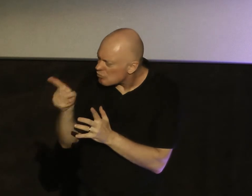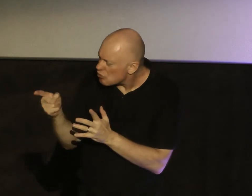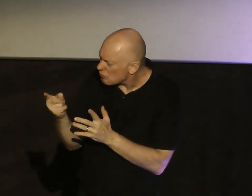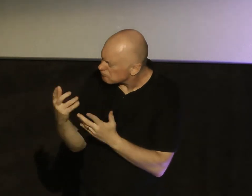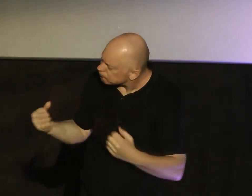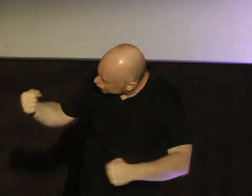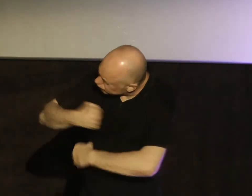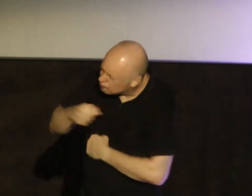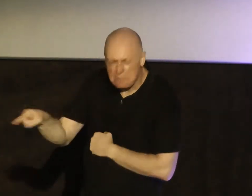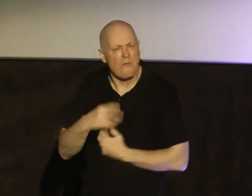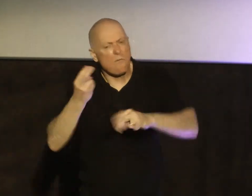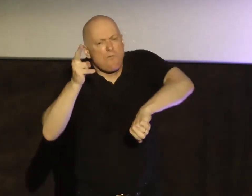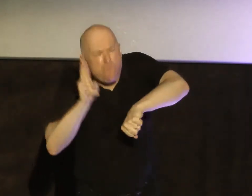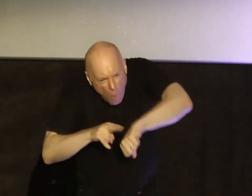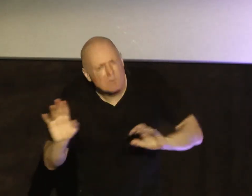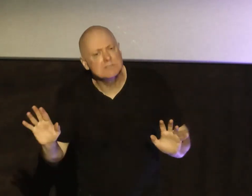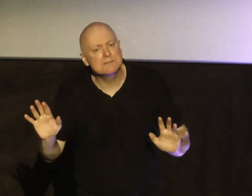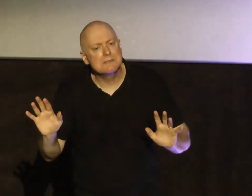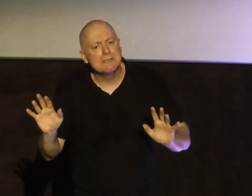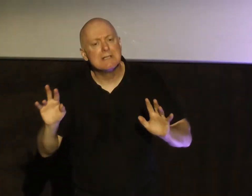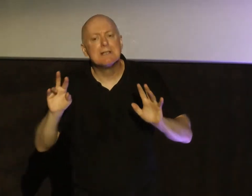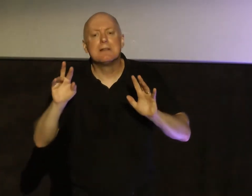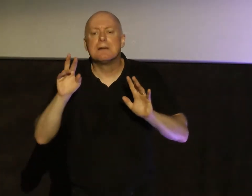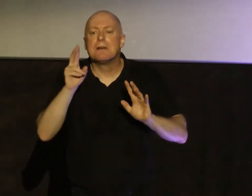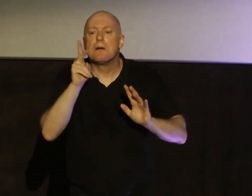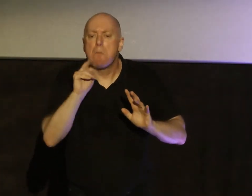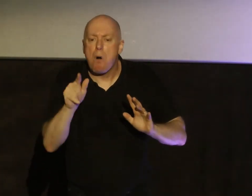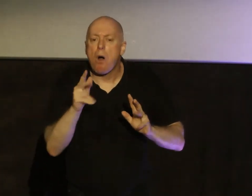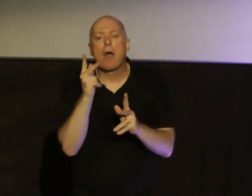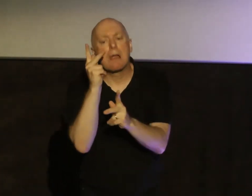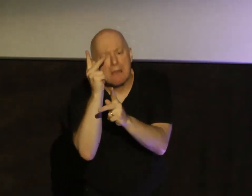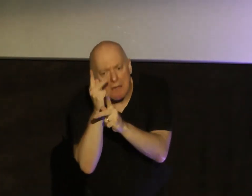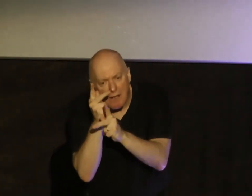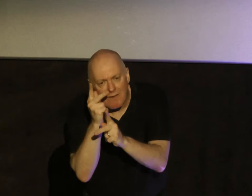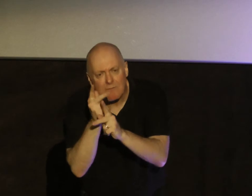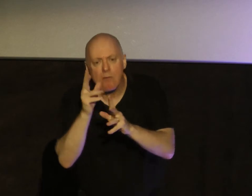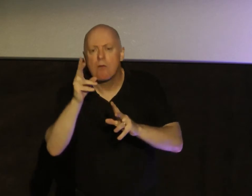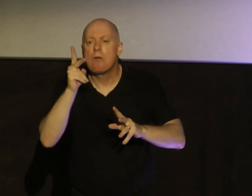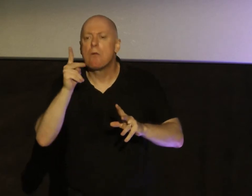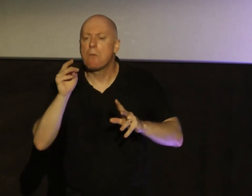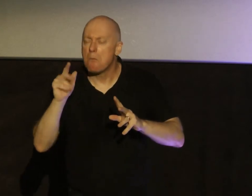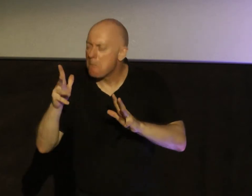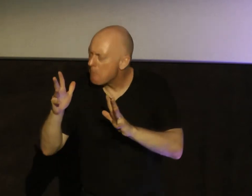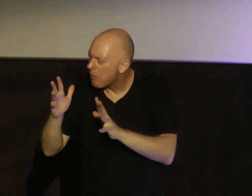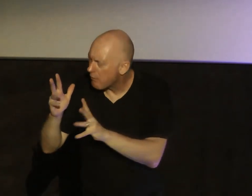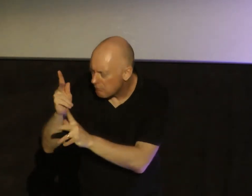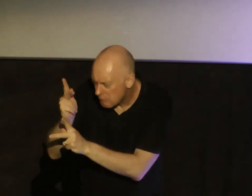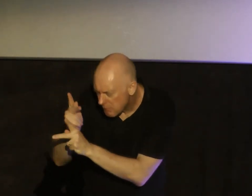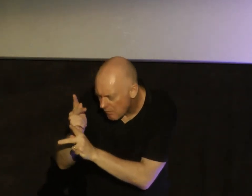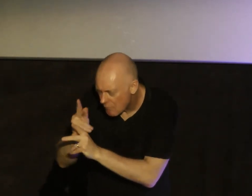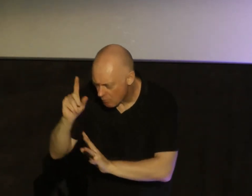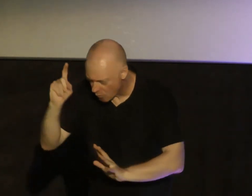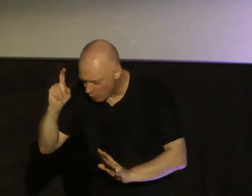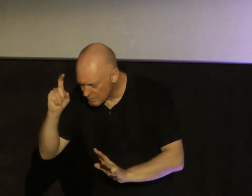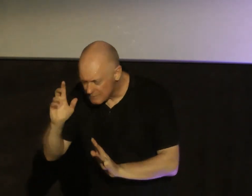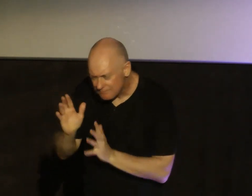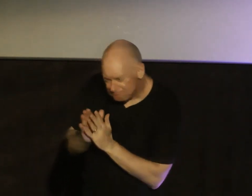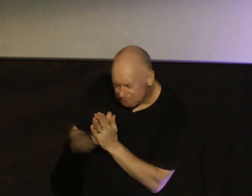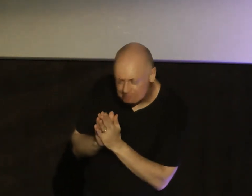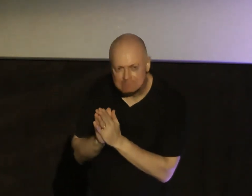someone. It just means, like Paul, you walk carefully and you walk with wisdom. In some ways, this is